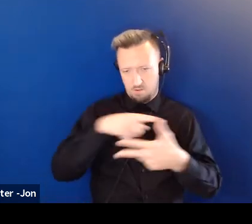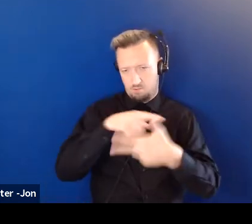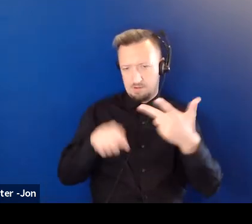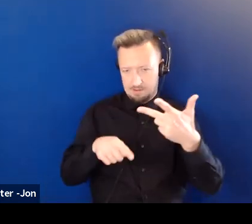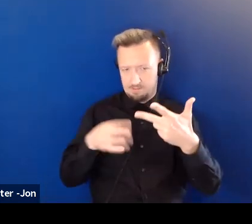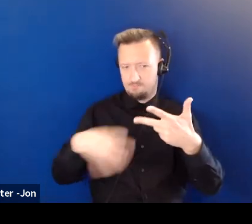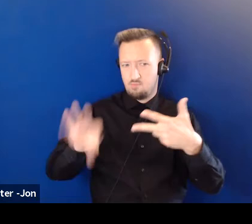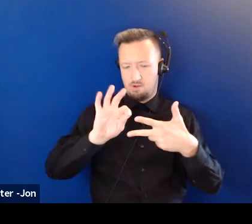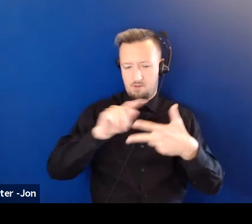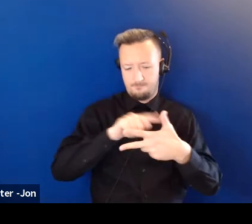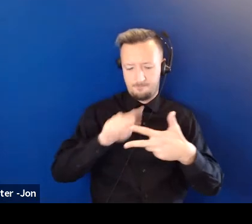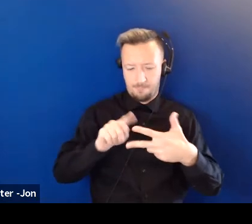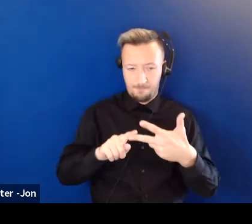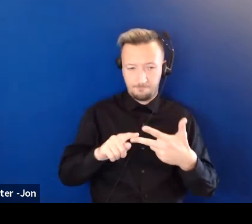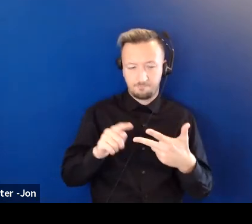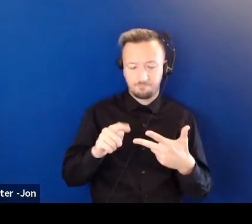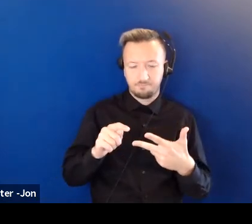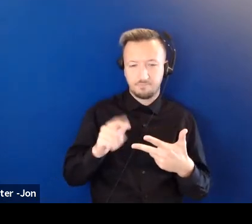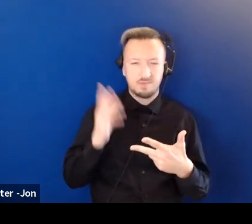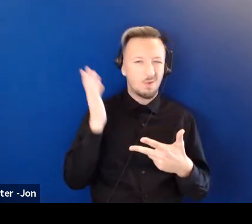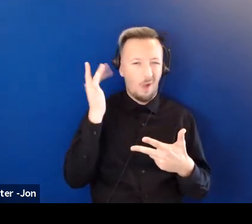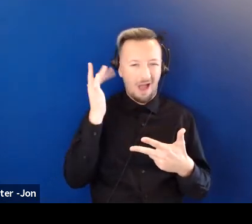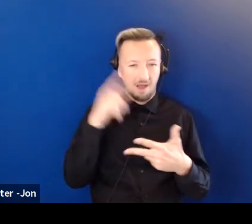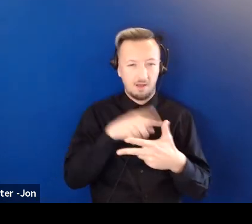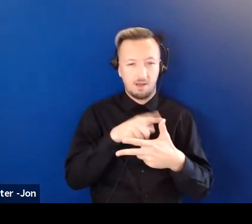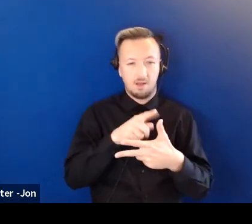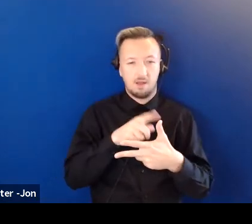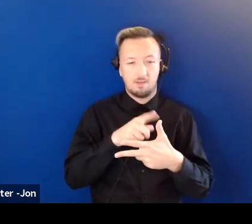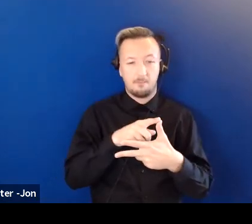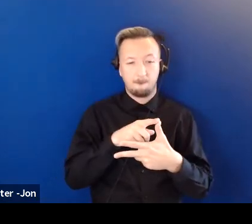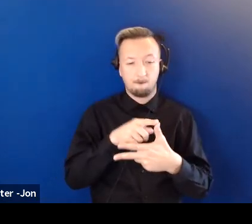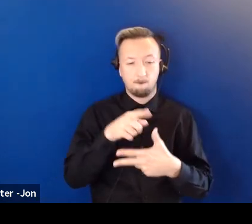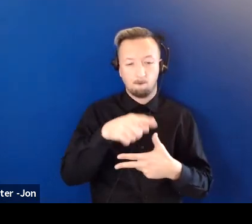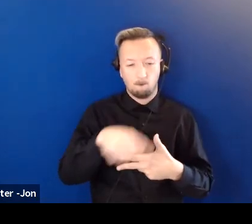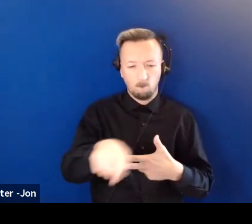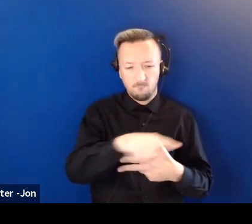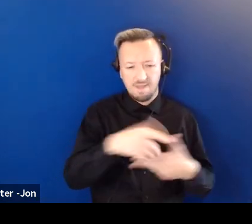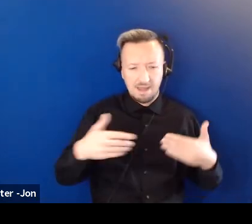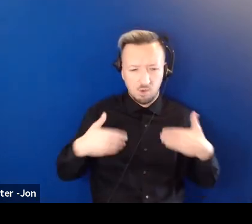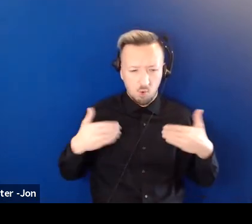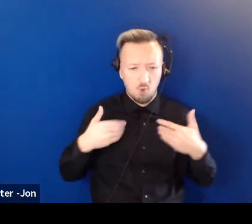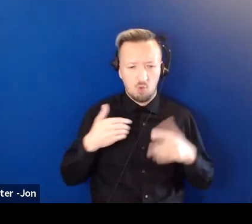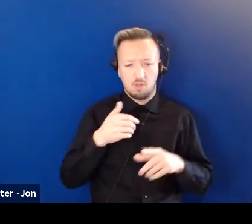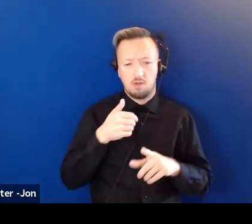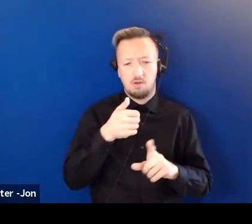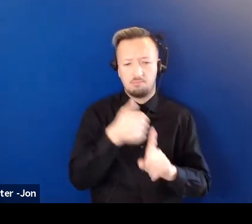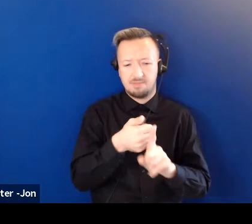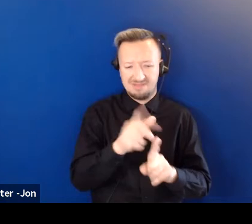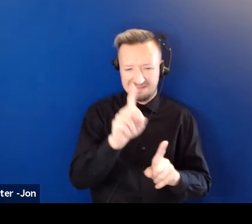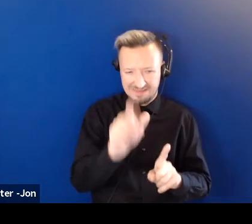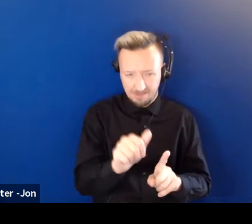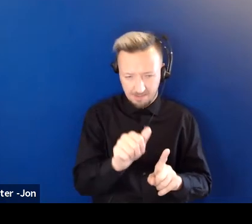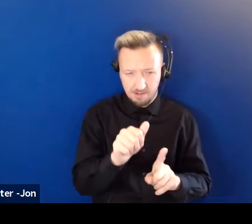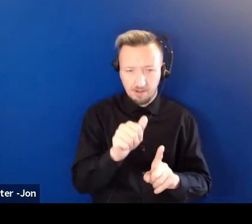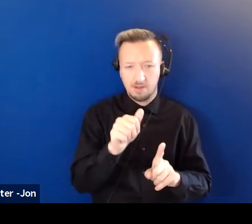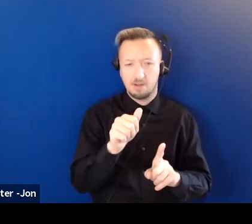to the importance of serving young people with disabilities from a peer-based approach and from the approach of independent living